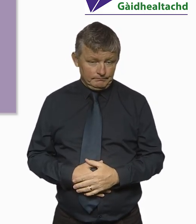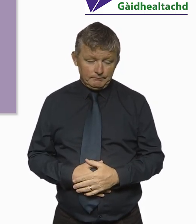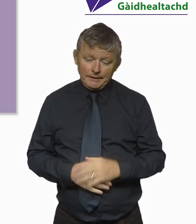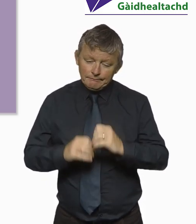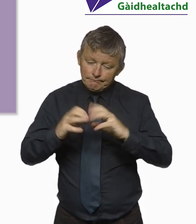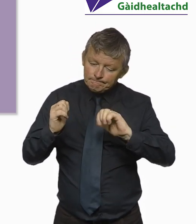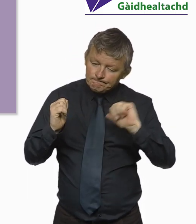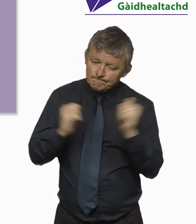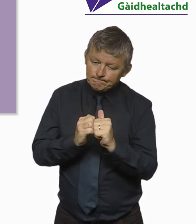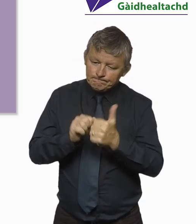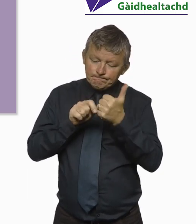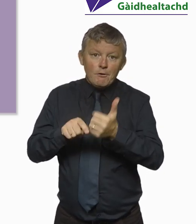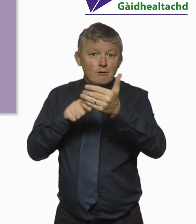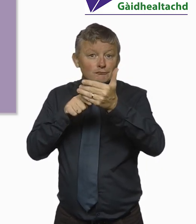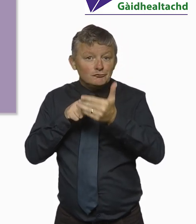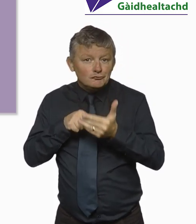We agree with this long-term goal.